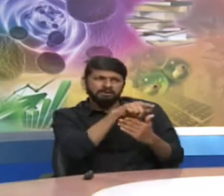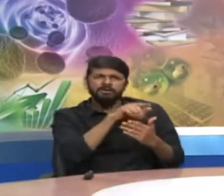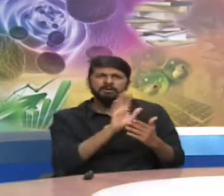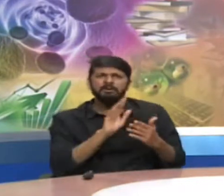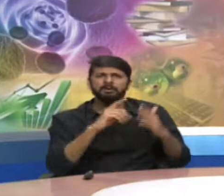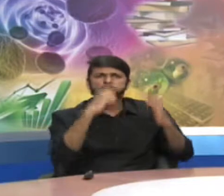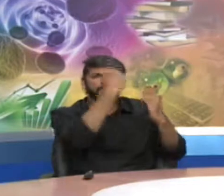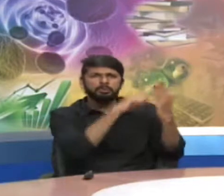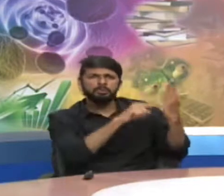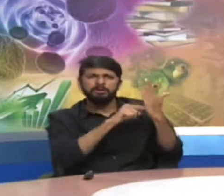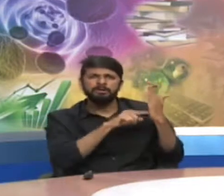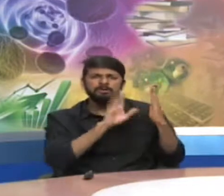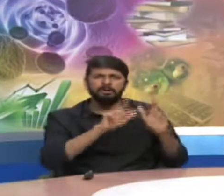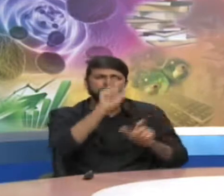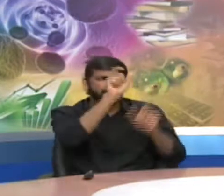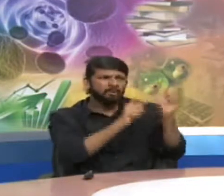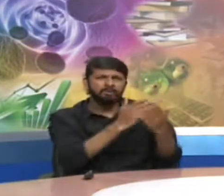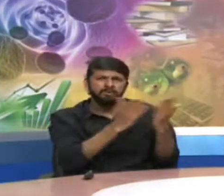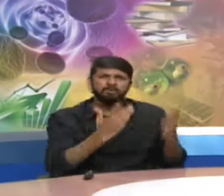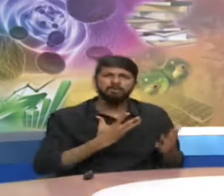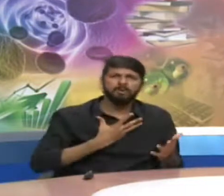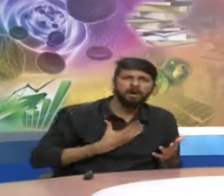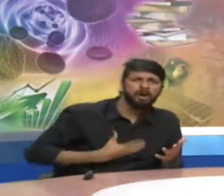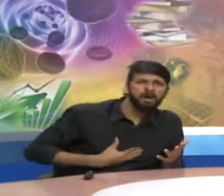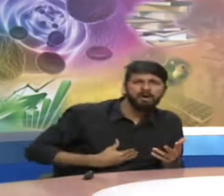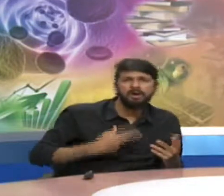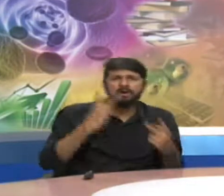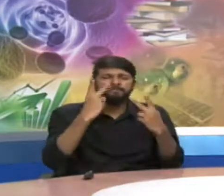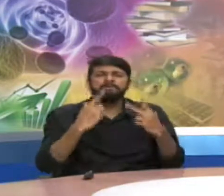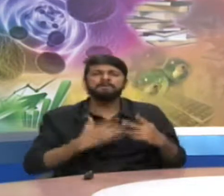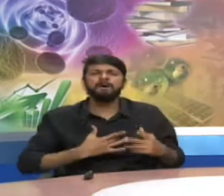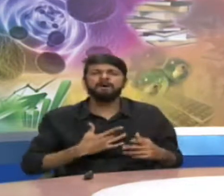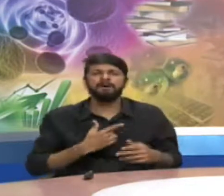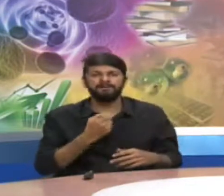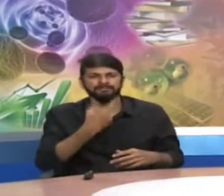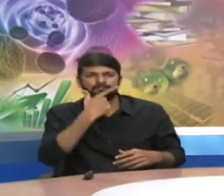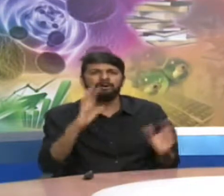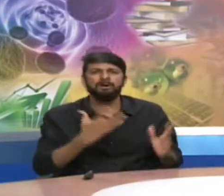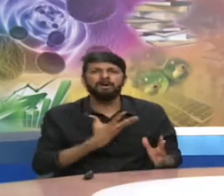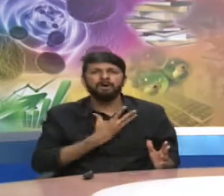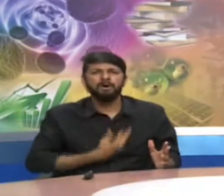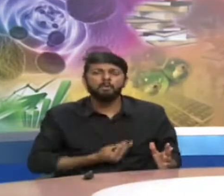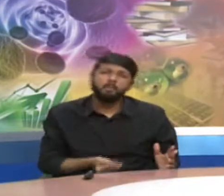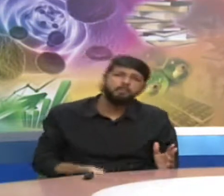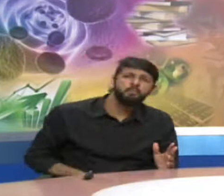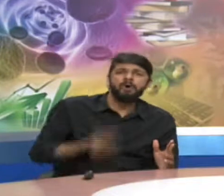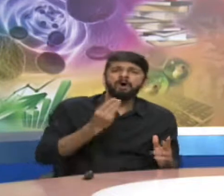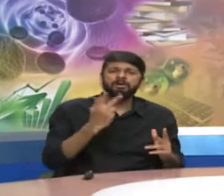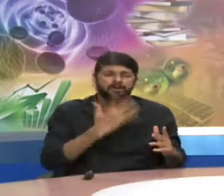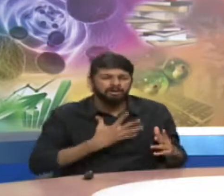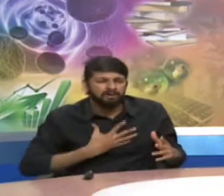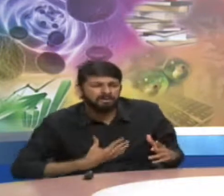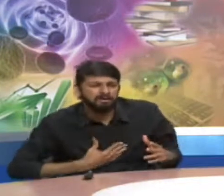The painting is full of emotion and pathos. It is full